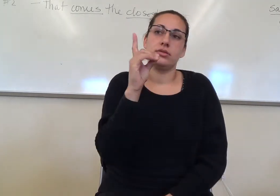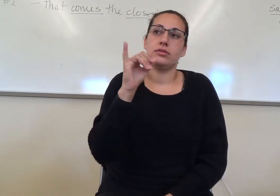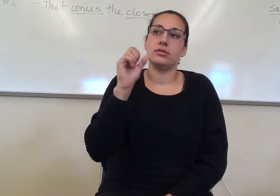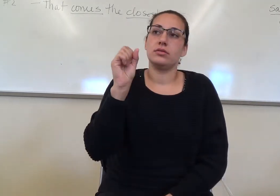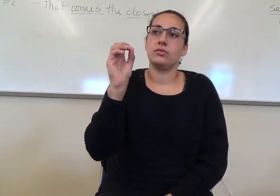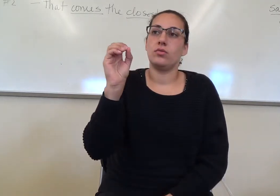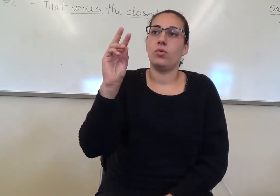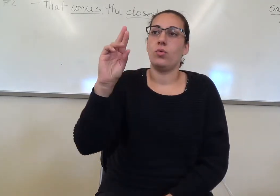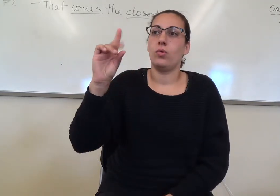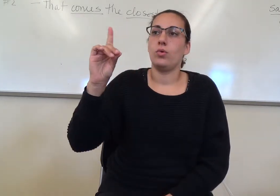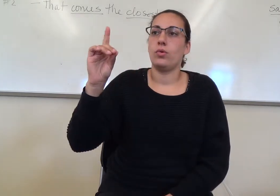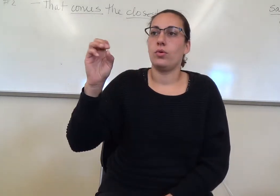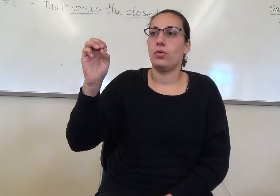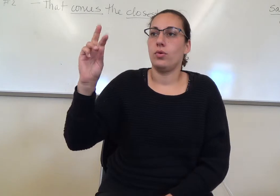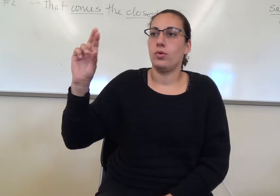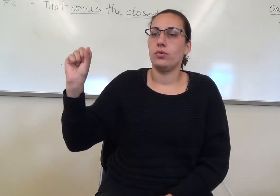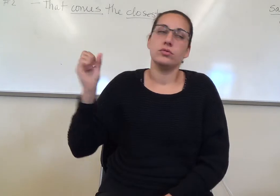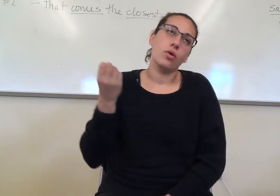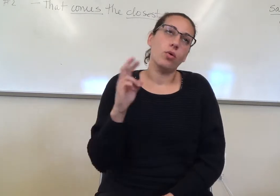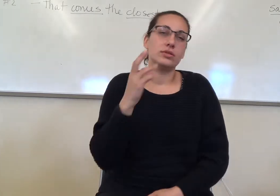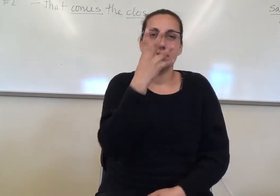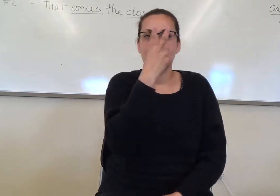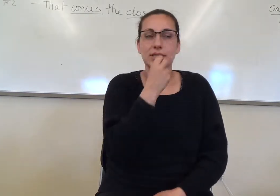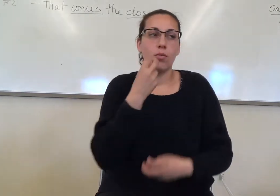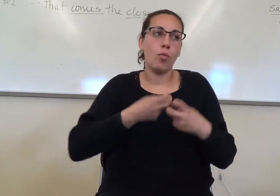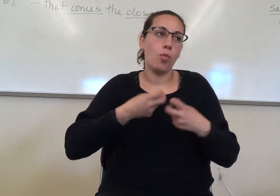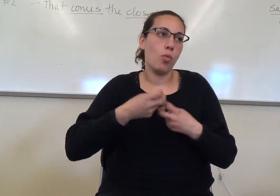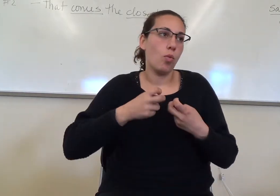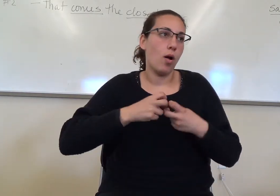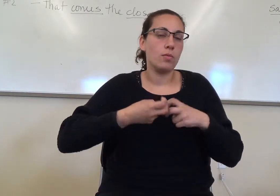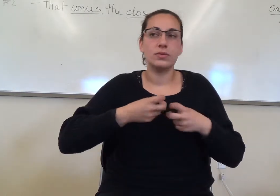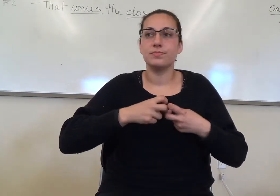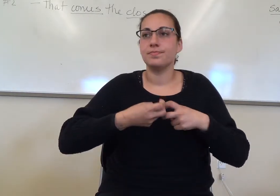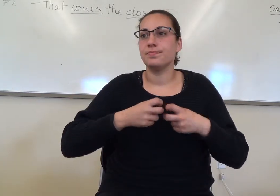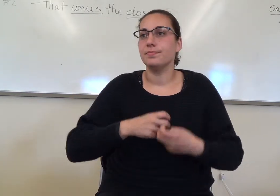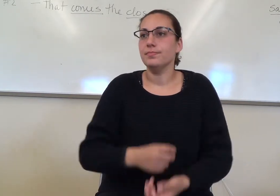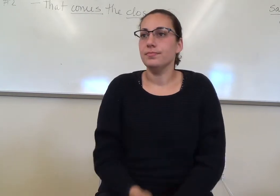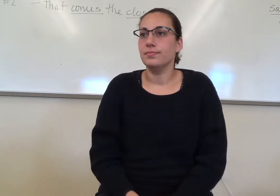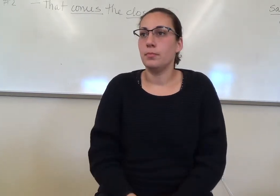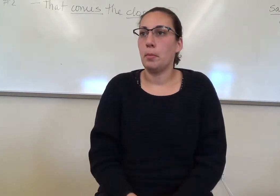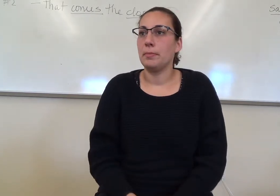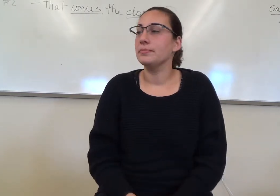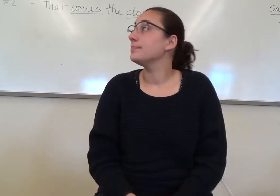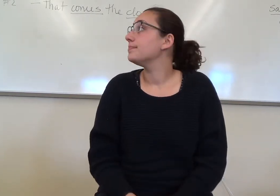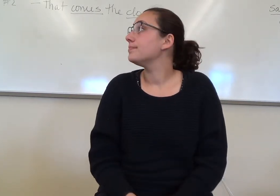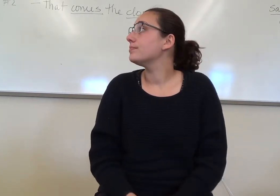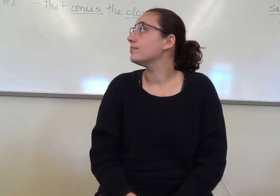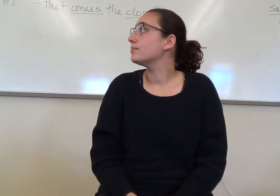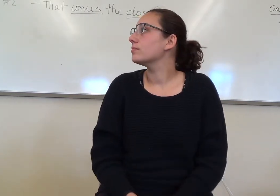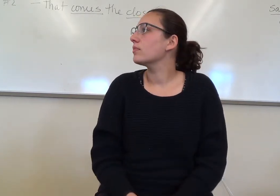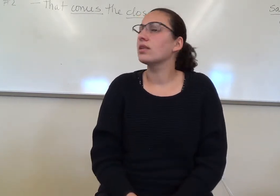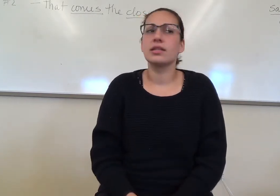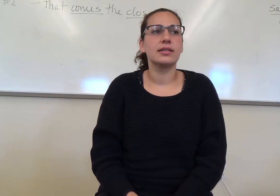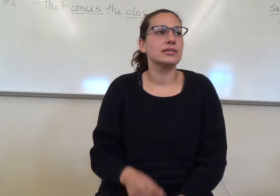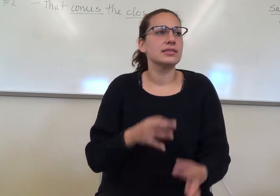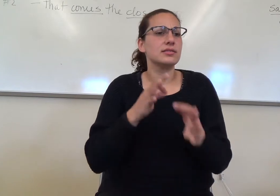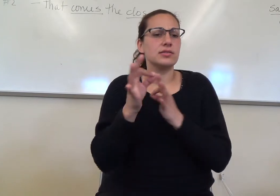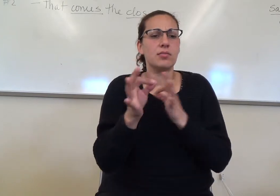sleep disorders, sleep problems, whatever, okay? What is it telling us about sleep disorders?